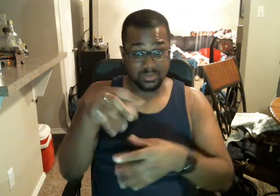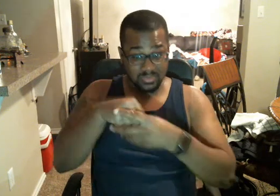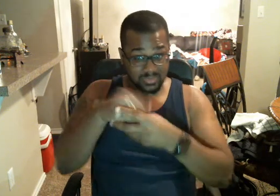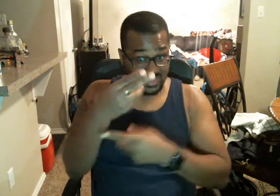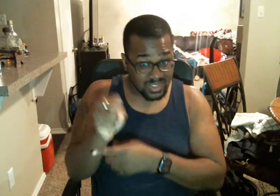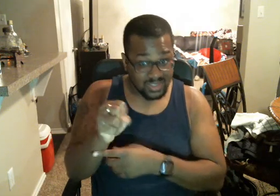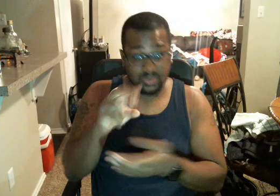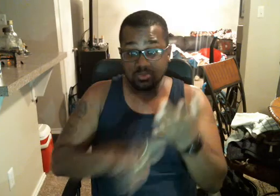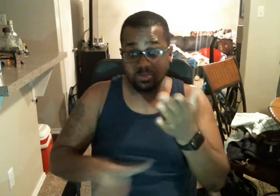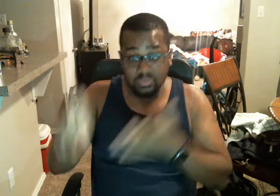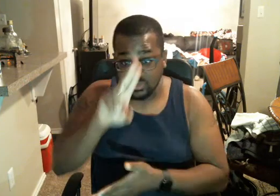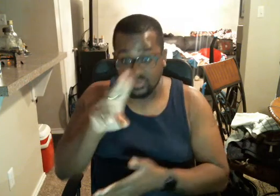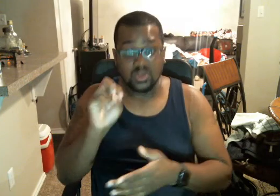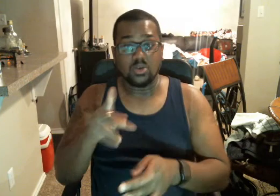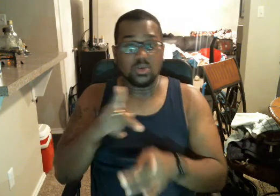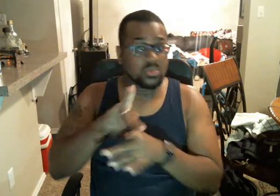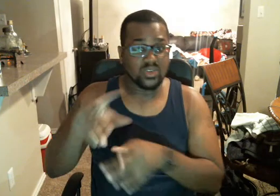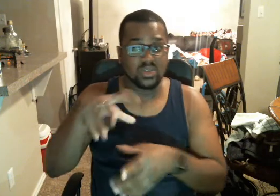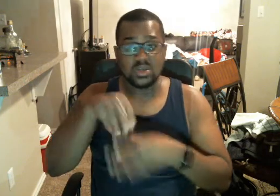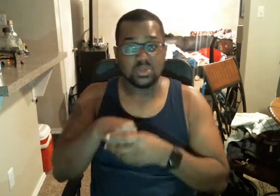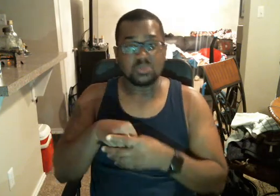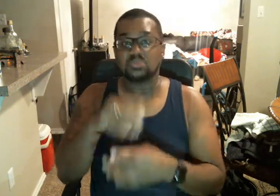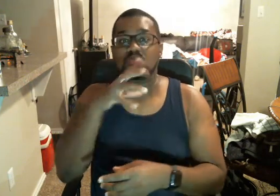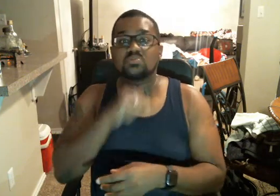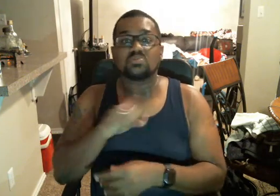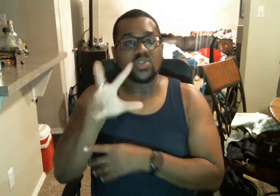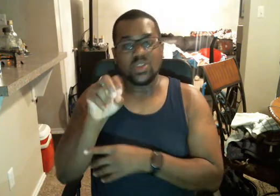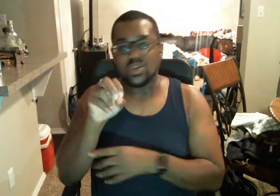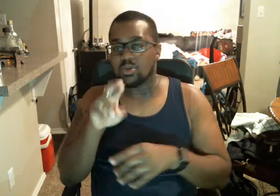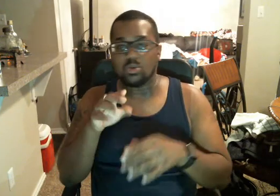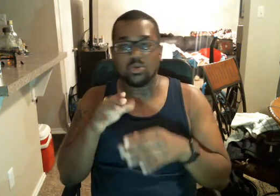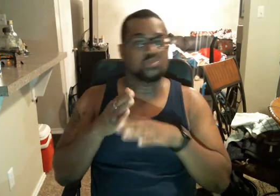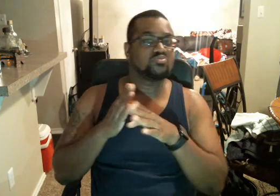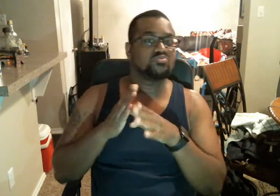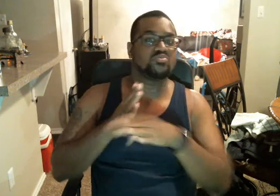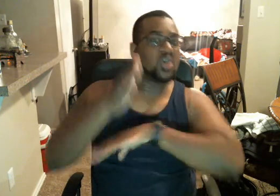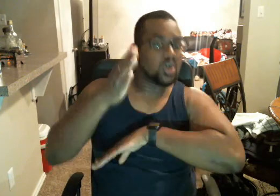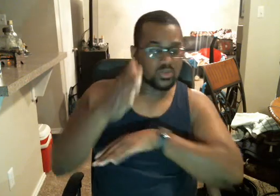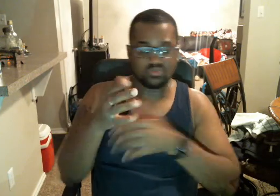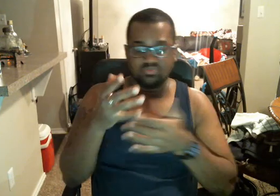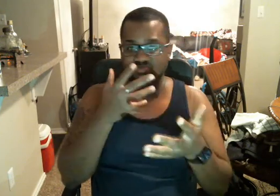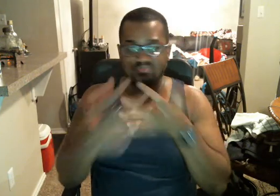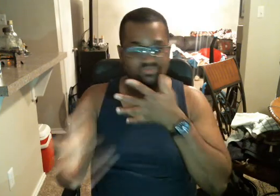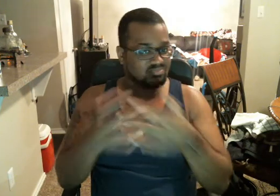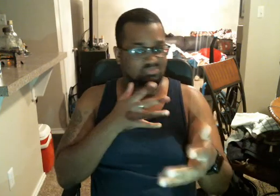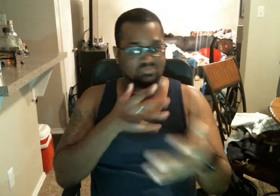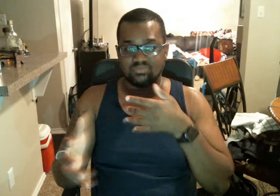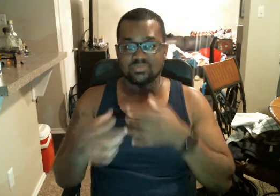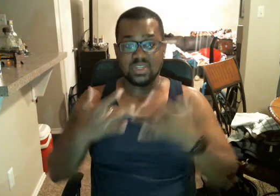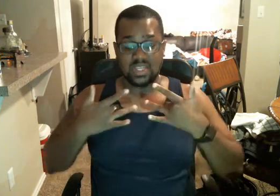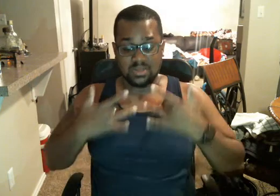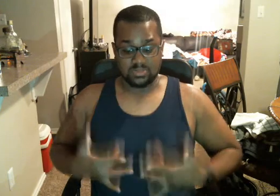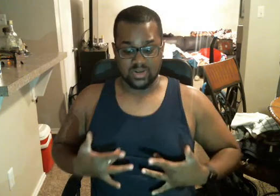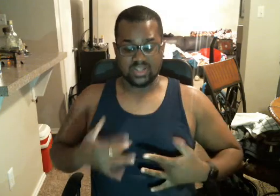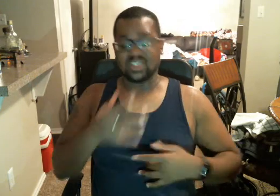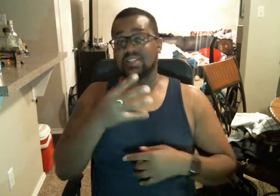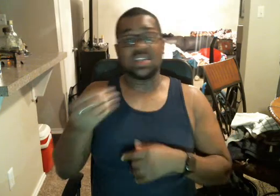not matter. Depression and most mental illnesses rob us of our self-esteem and